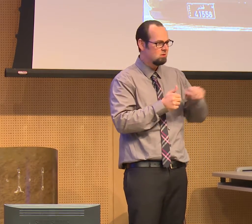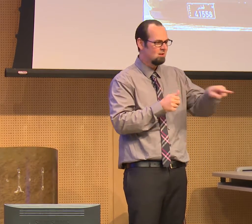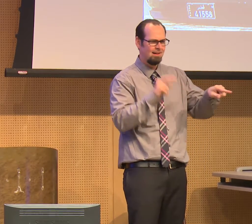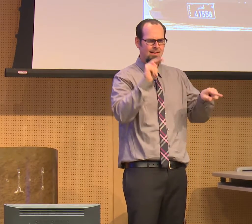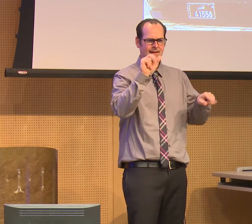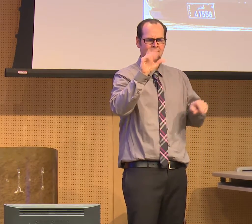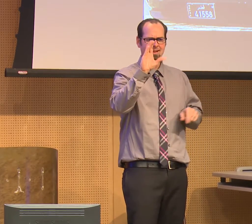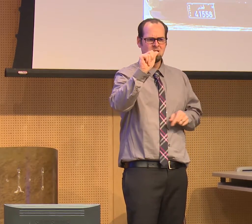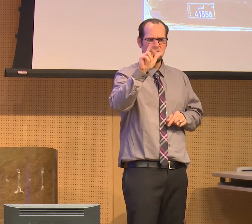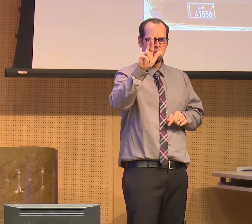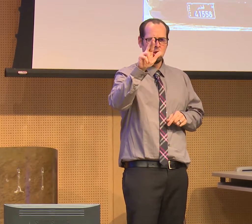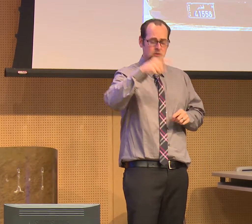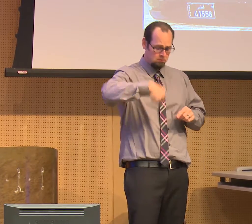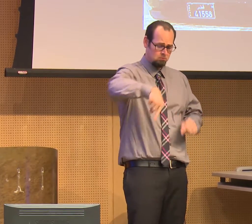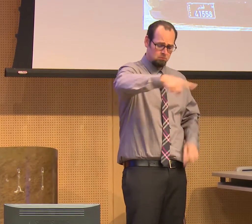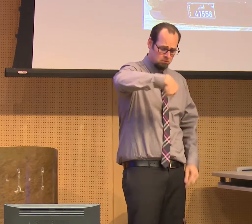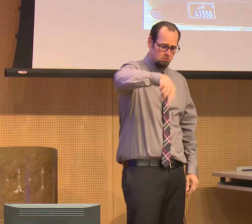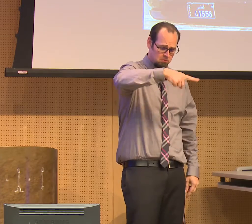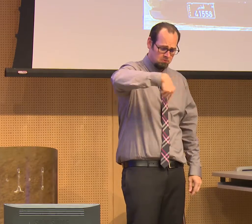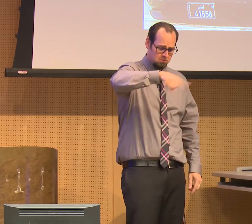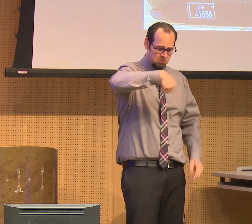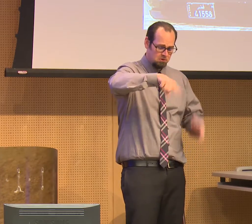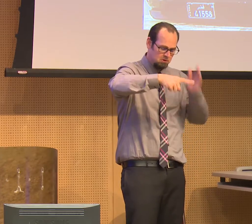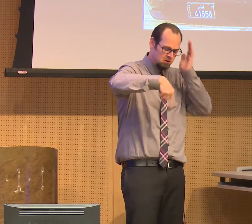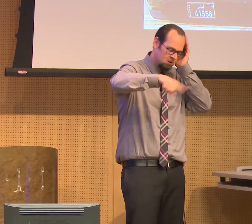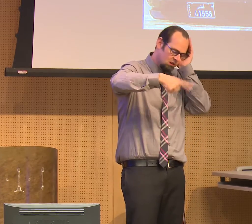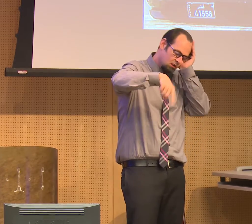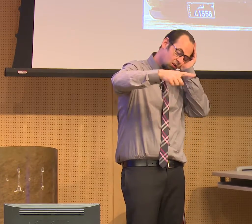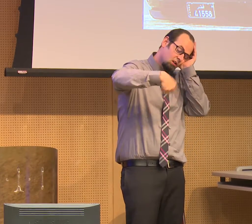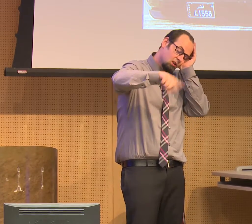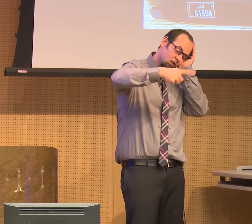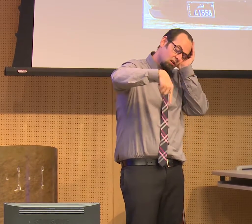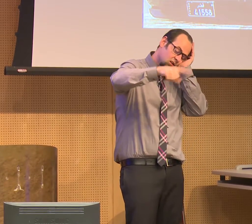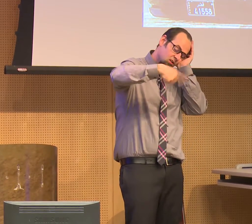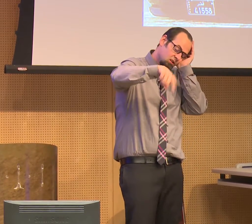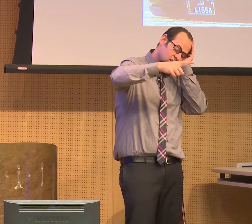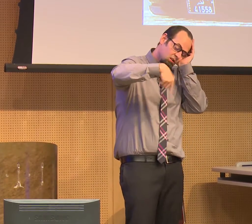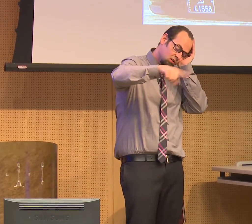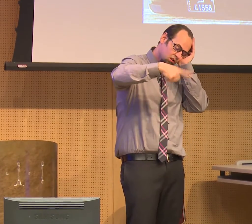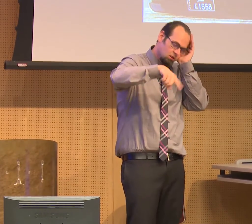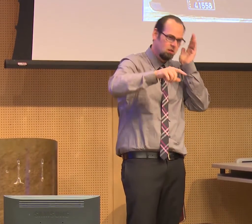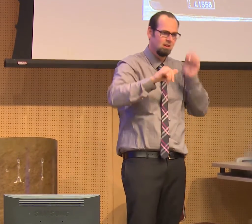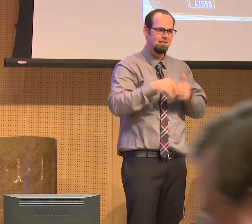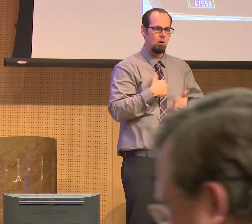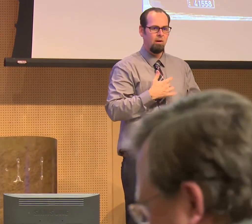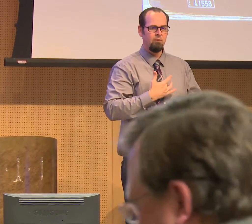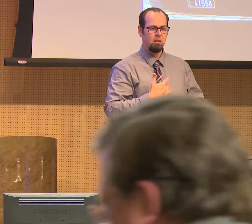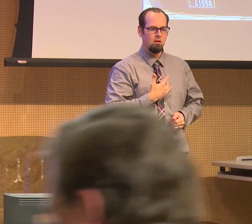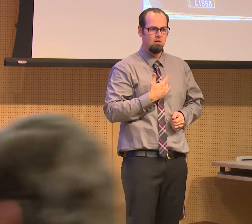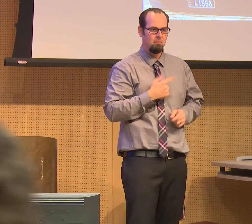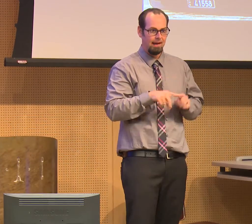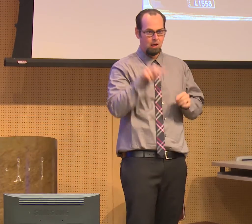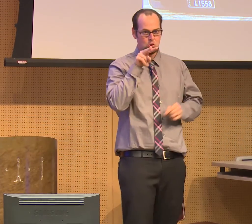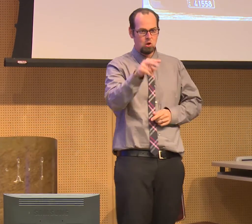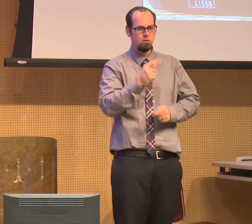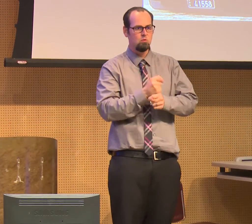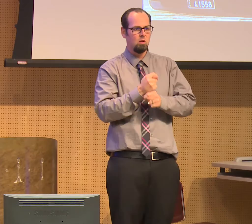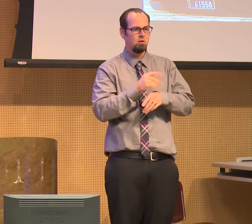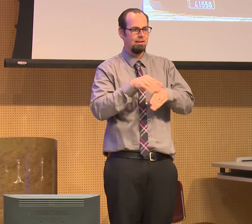watch people. It's like watching NASCAR, though, how people would go around a track in a circle.